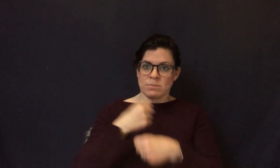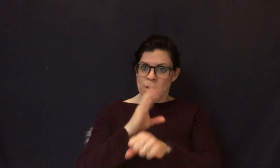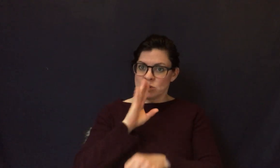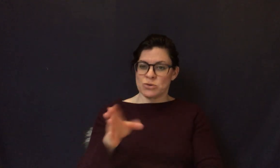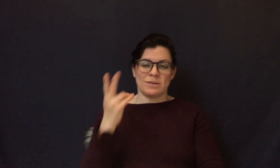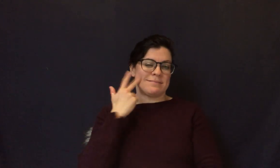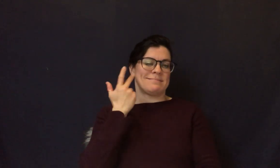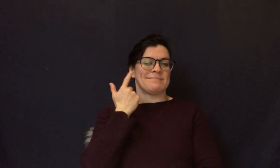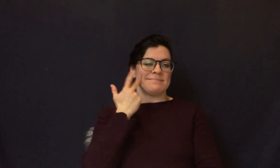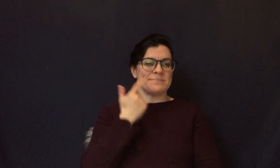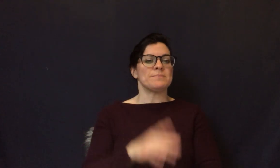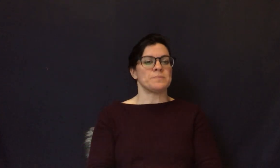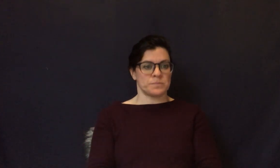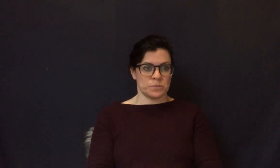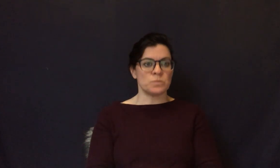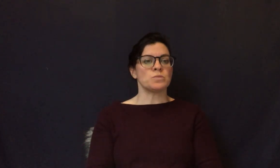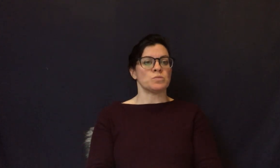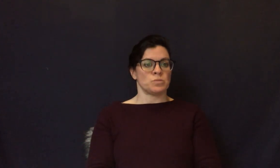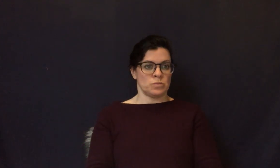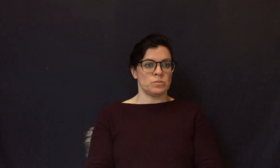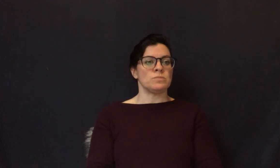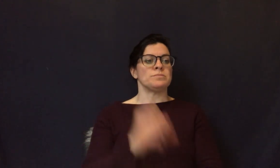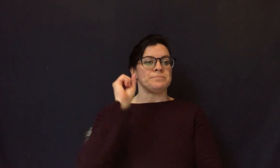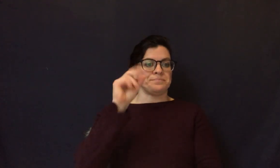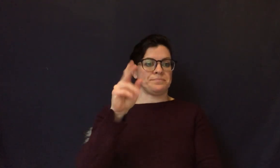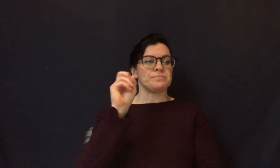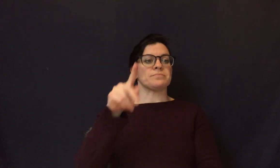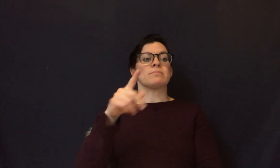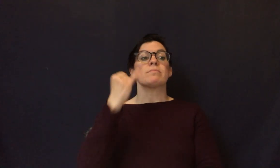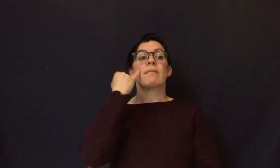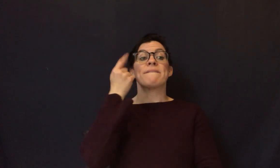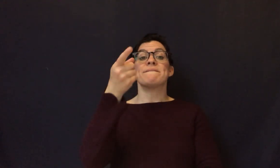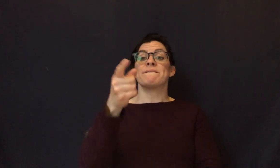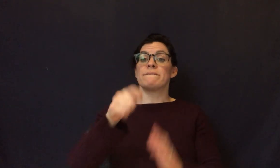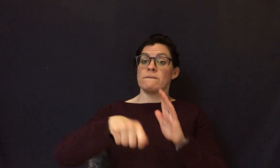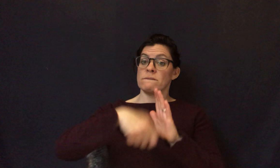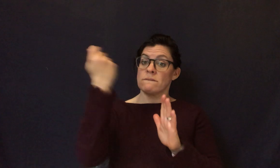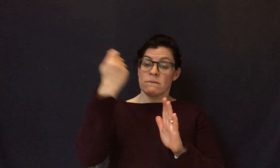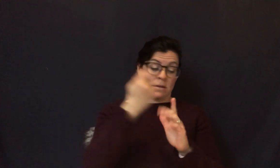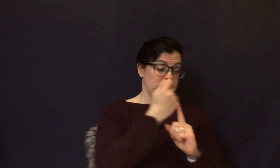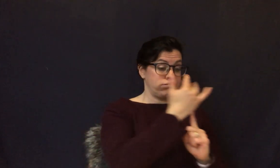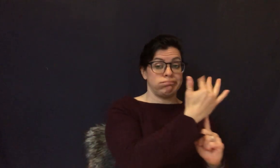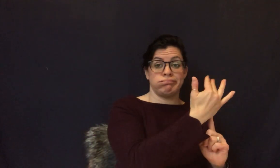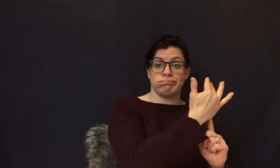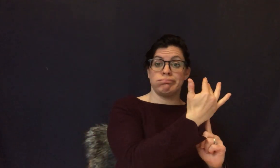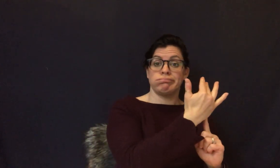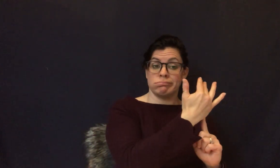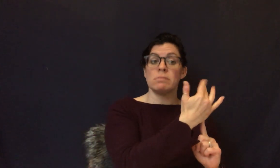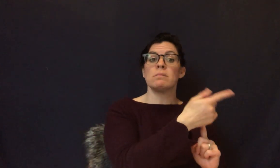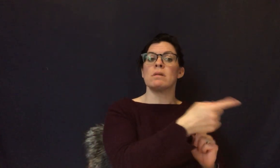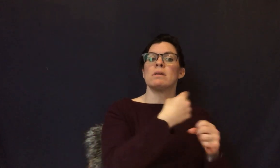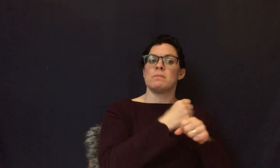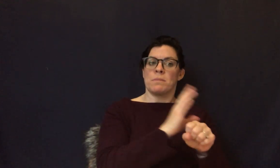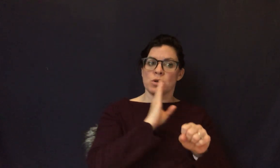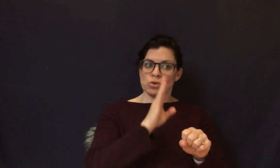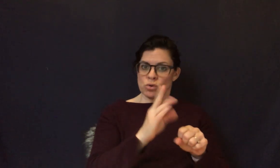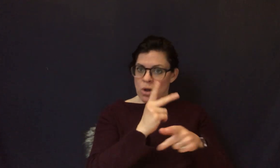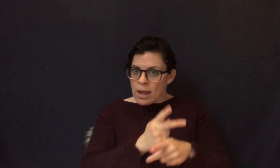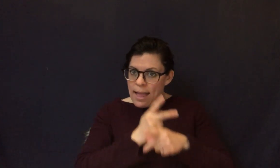things are separated at all times. If you have a candle, make sure that the candle is properly lit. All right. If you have